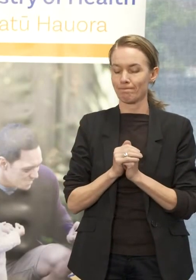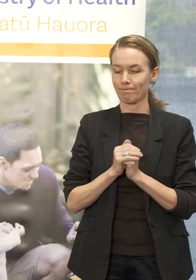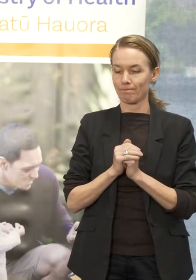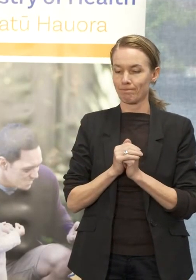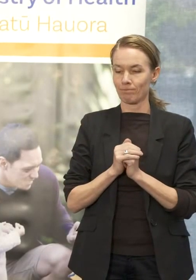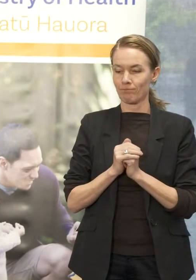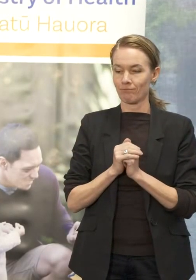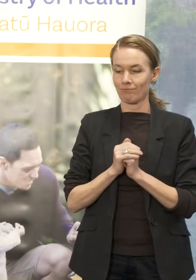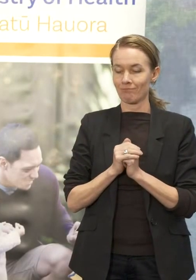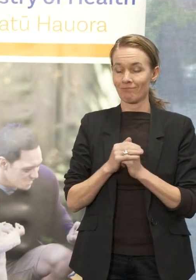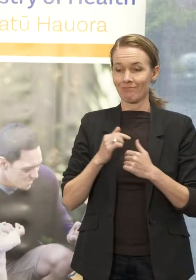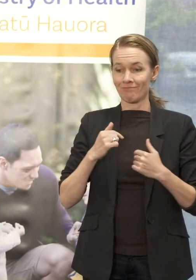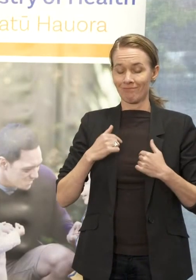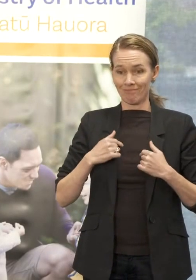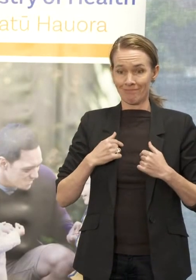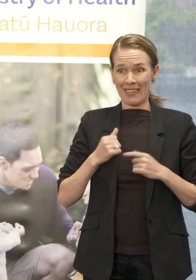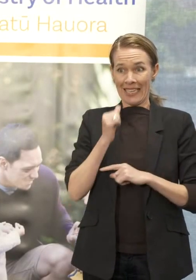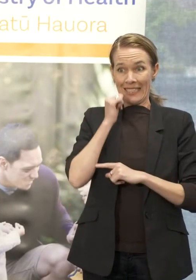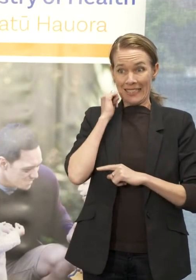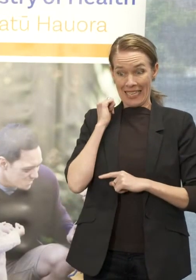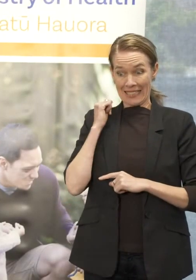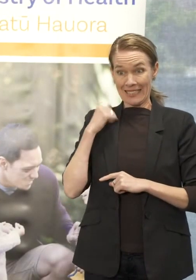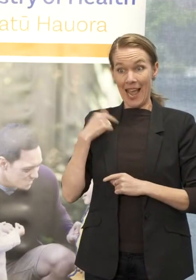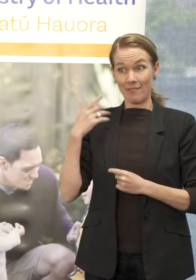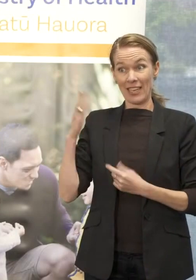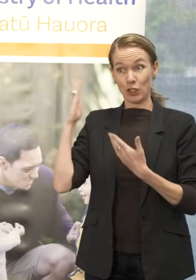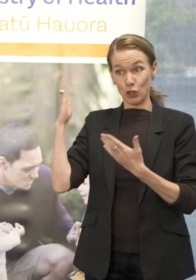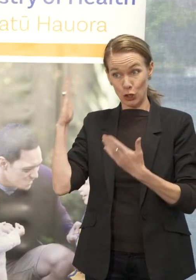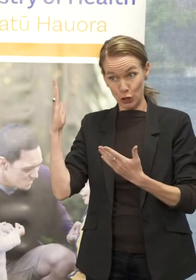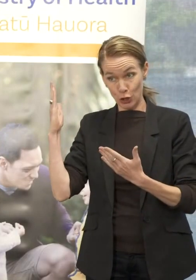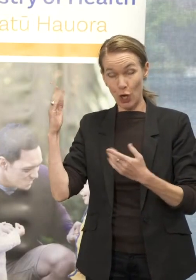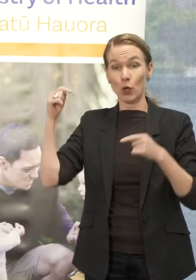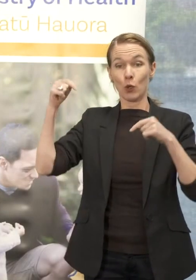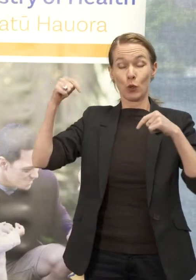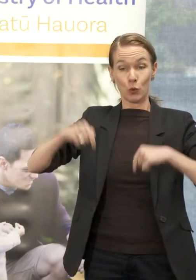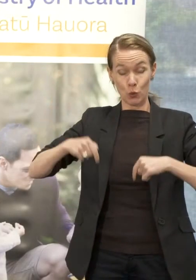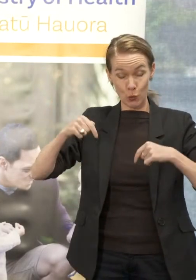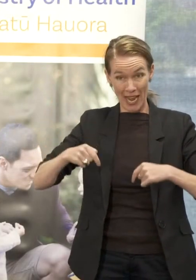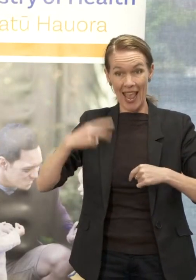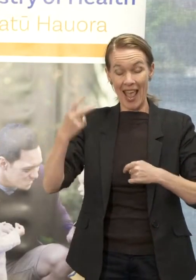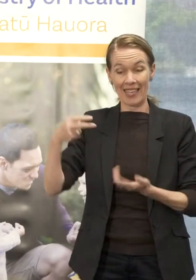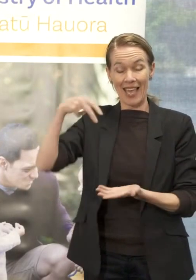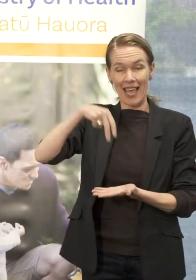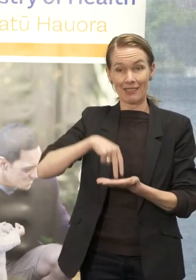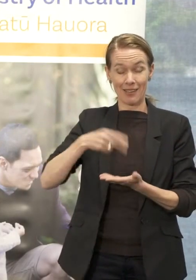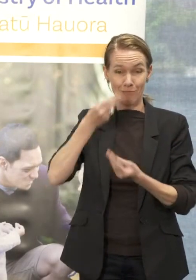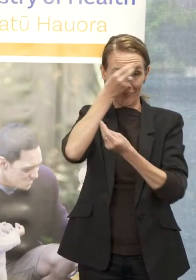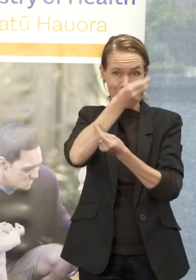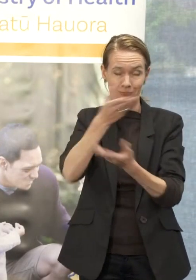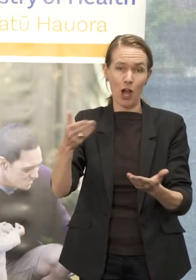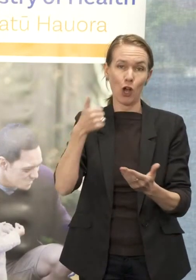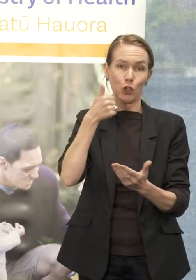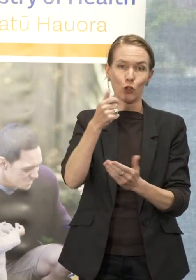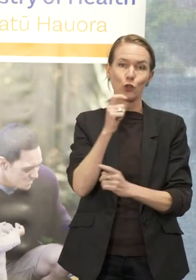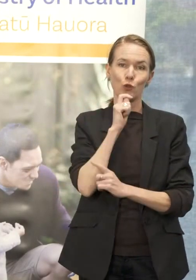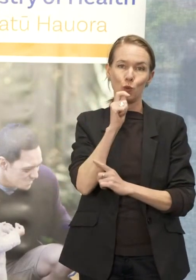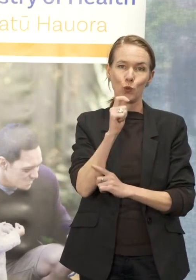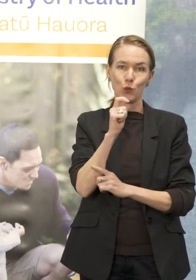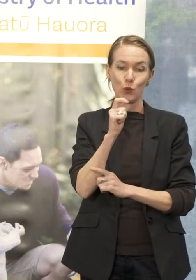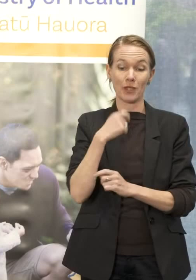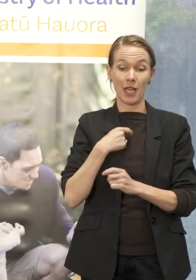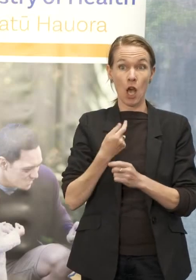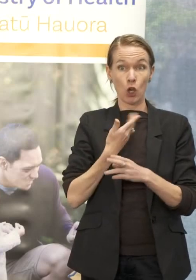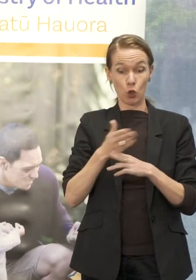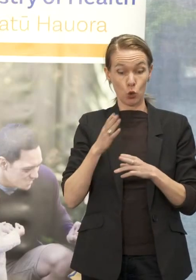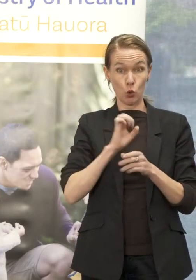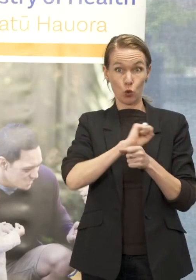Thank you. This is my second day in a row, but I'm very pleased to be able to say that there are no new cases of COVID-19 to report in New